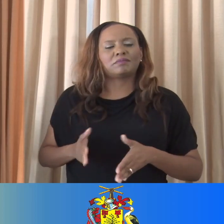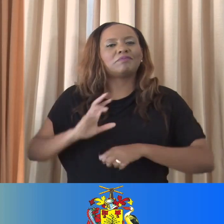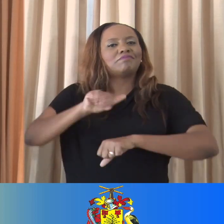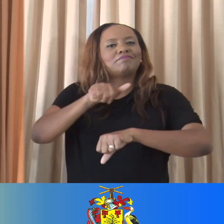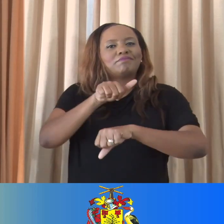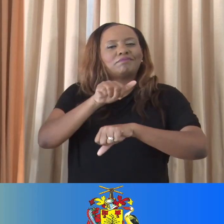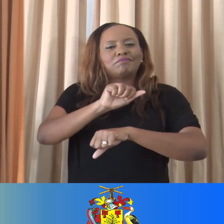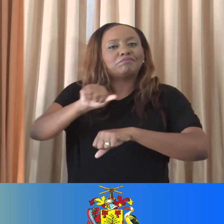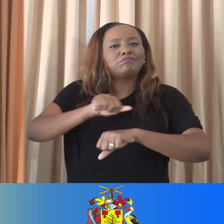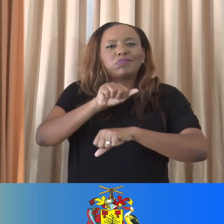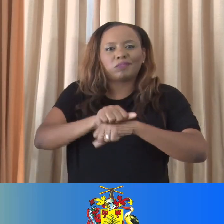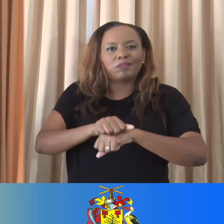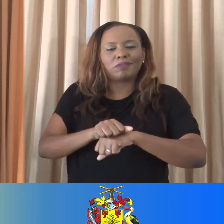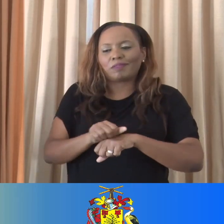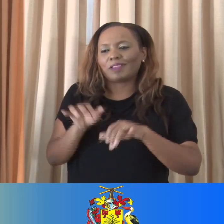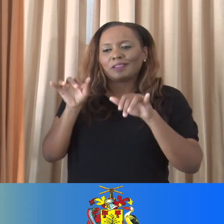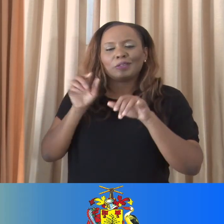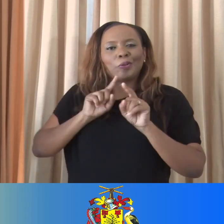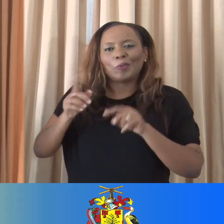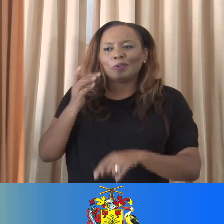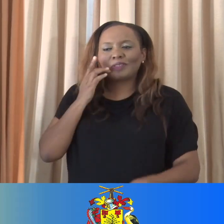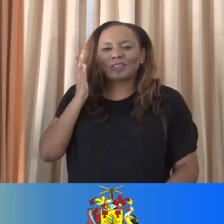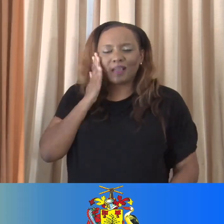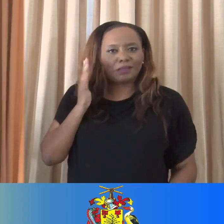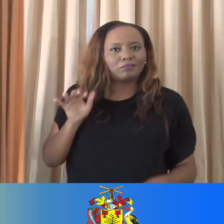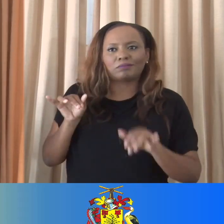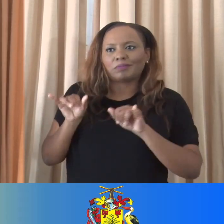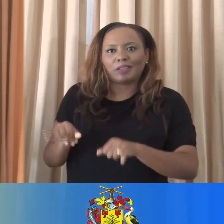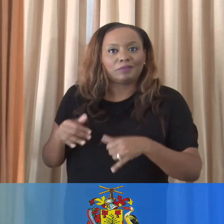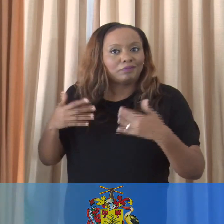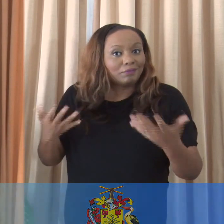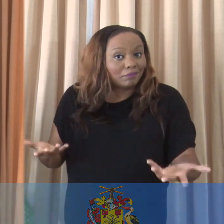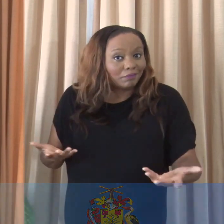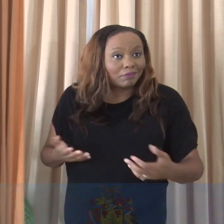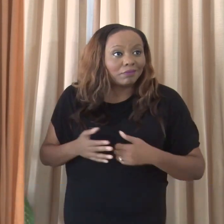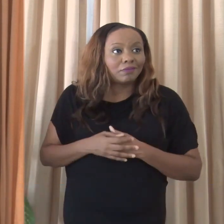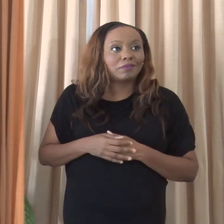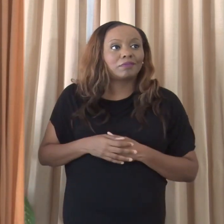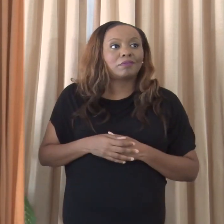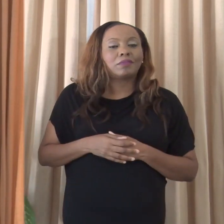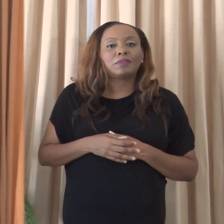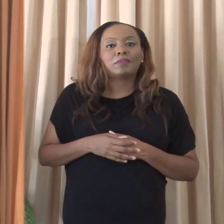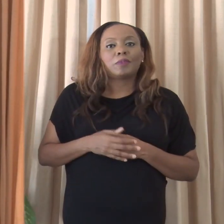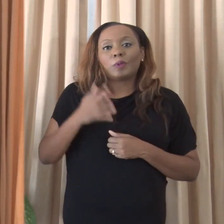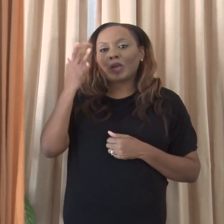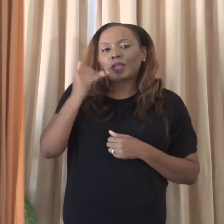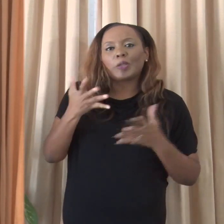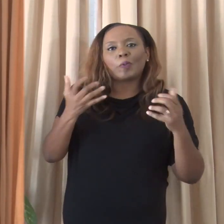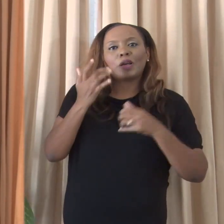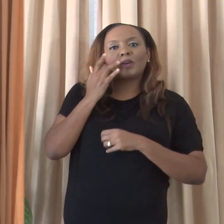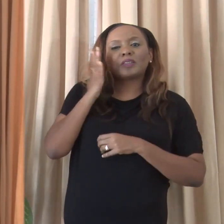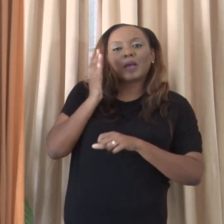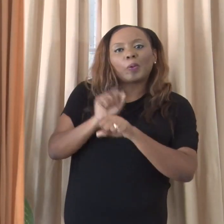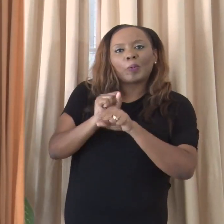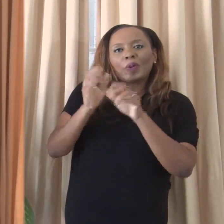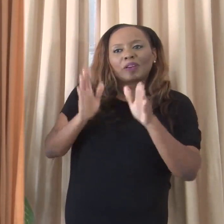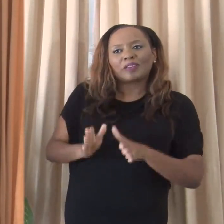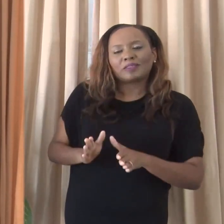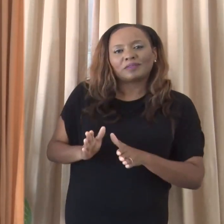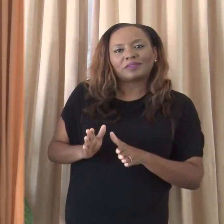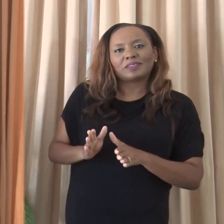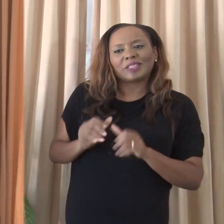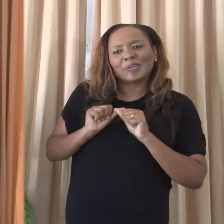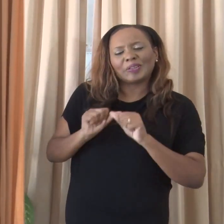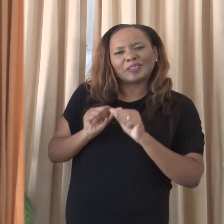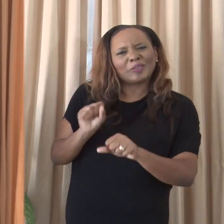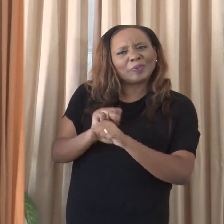of contribution towards making sure that our brothers and sisters can remain employed. But obviously we have to do that in a